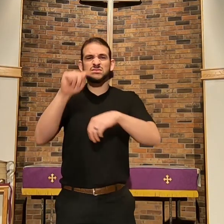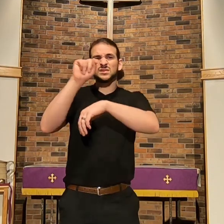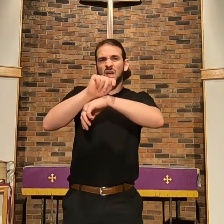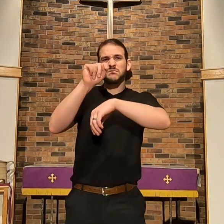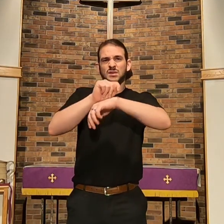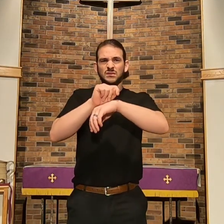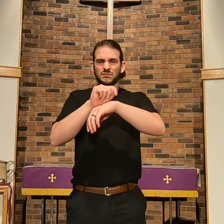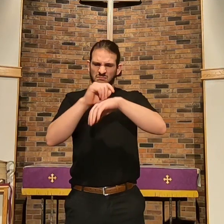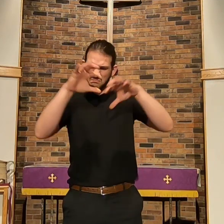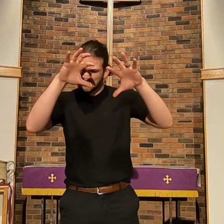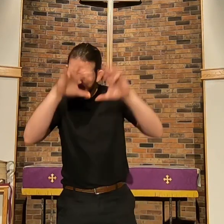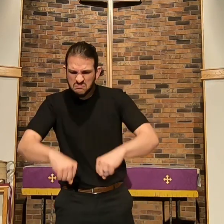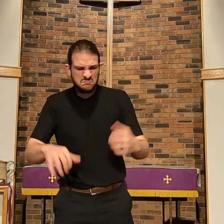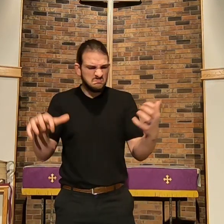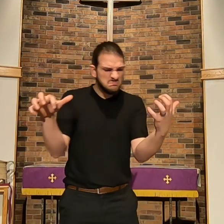that was built."